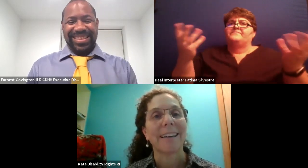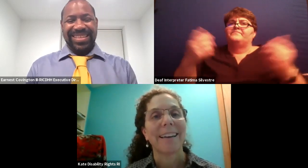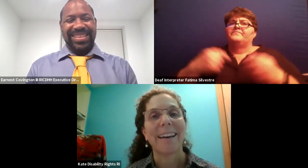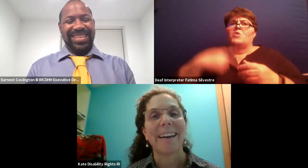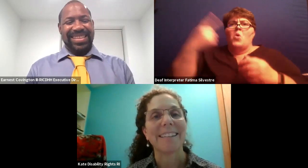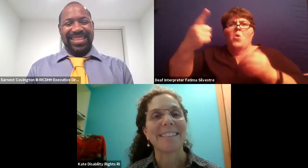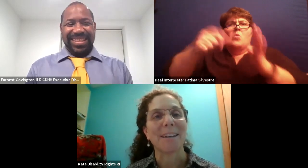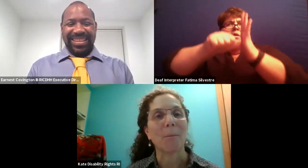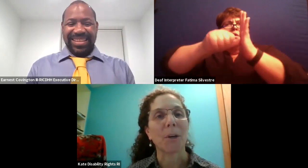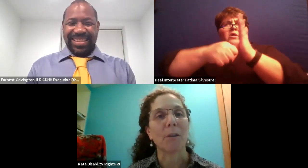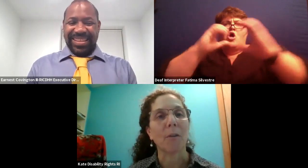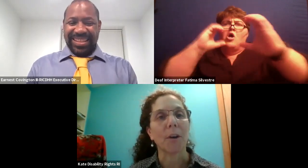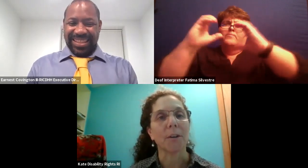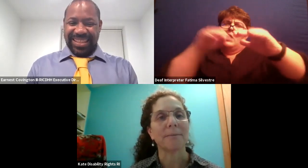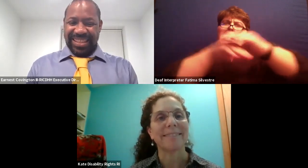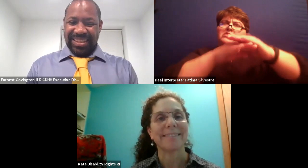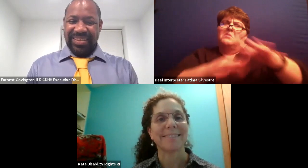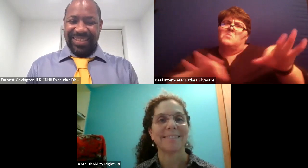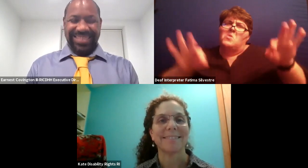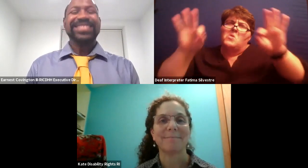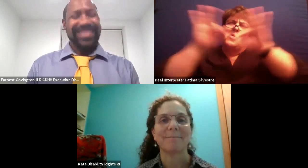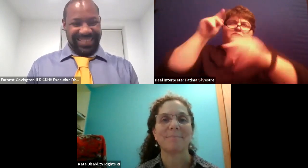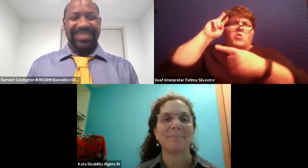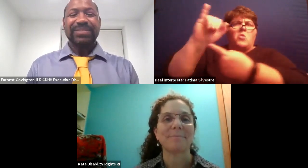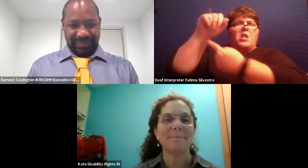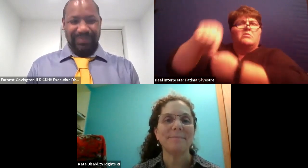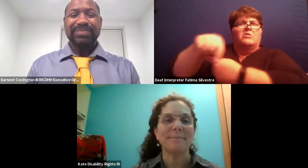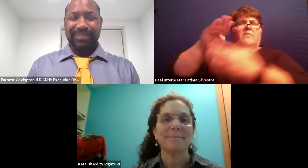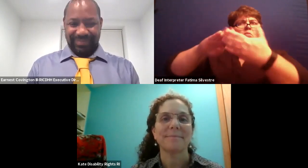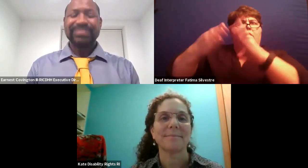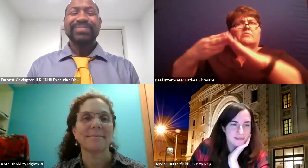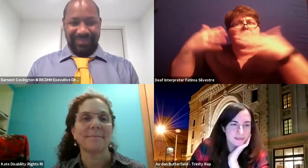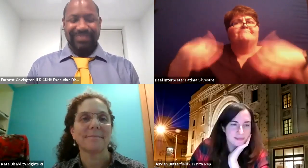community. And we're here for you.